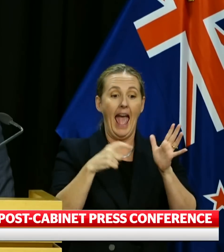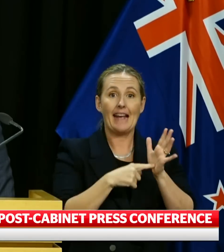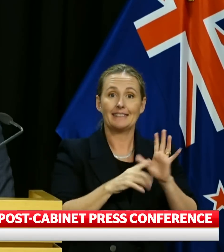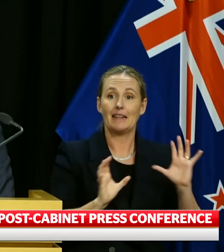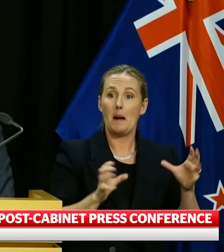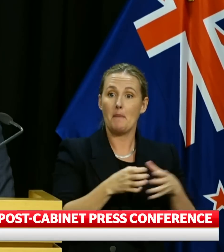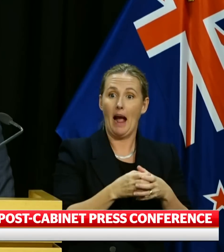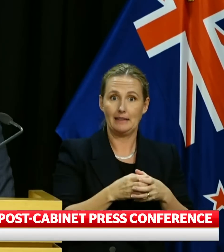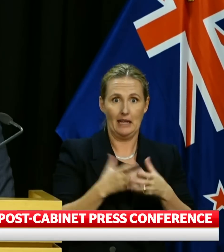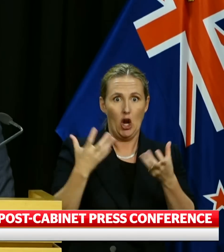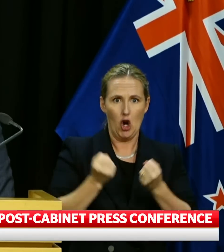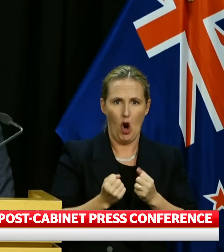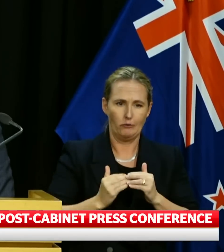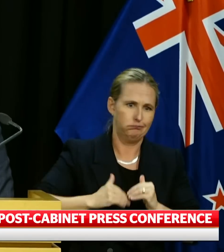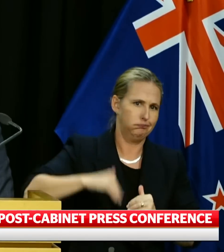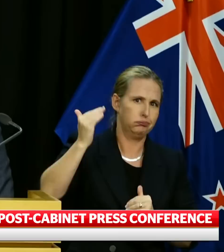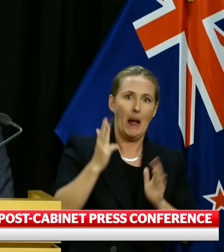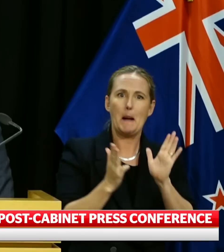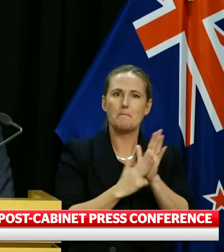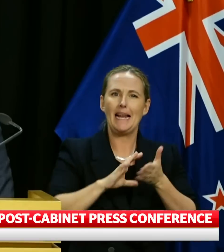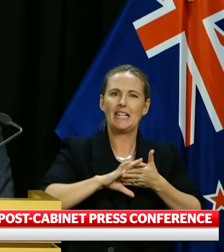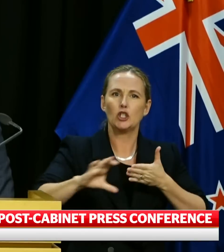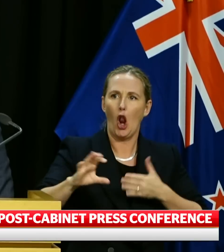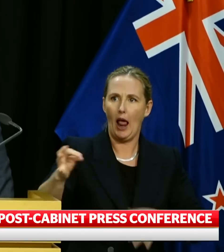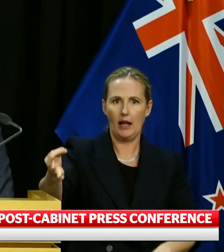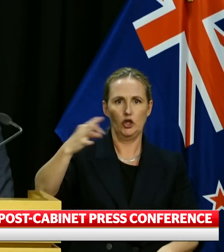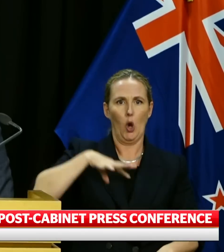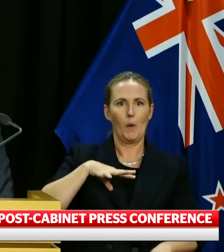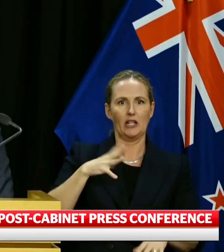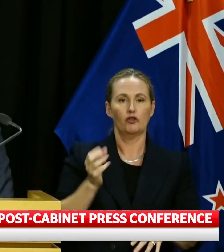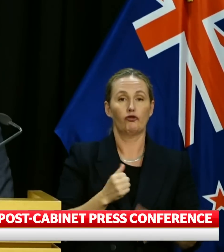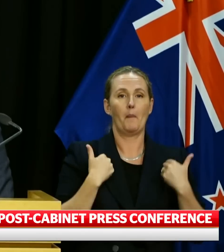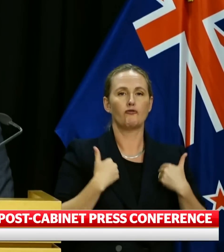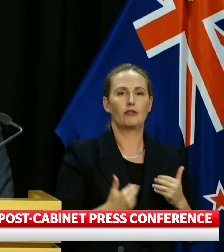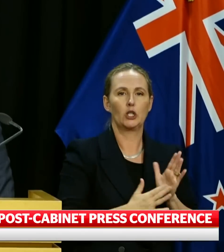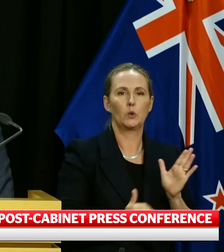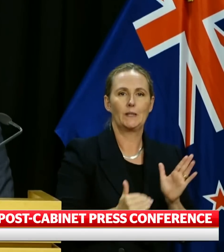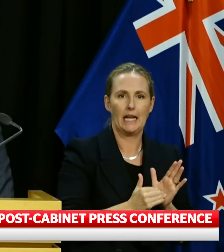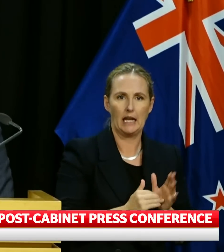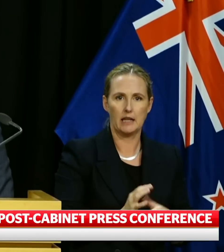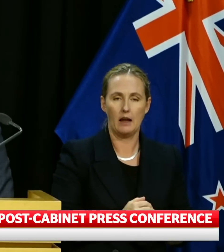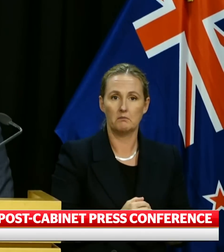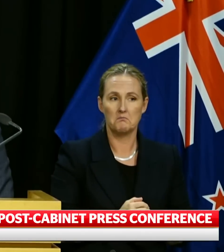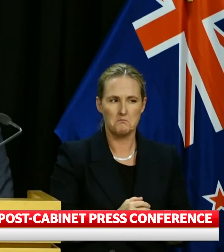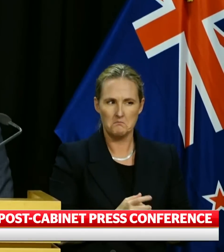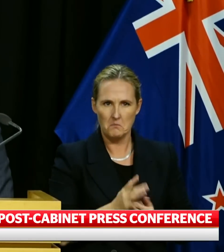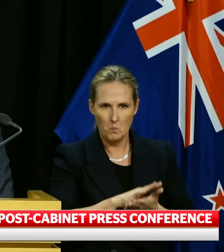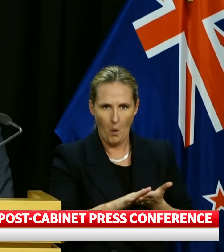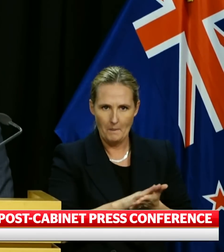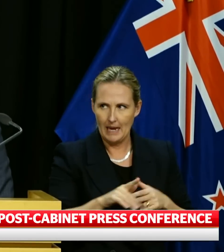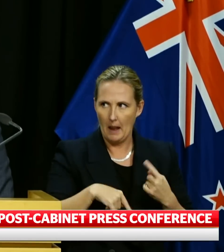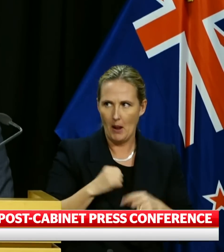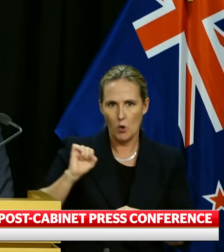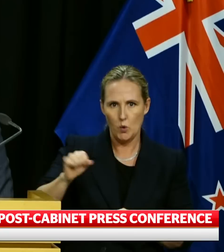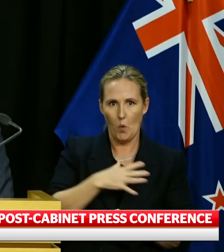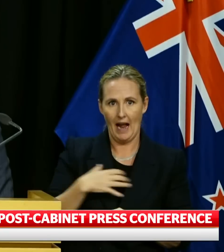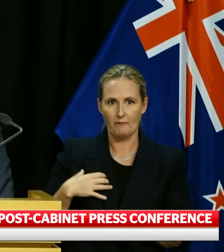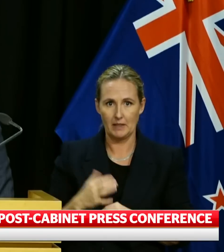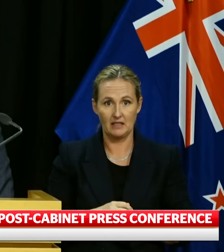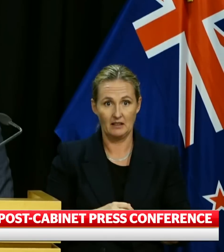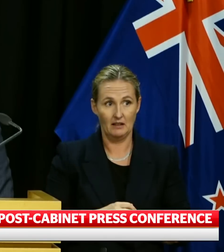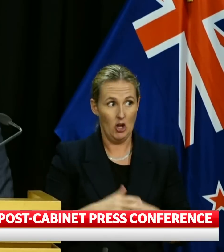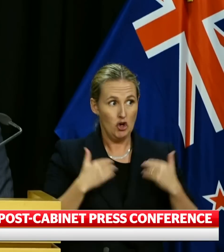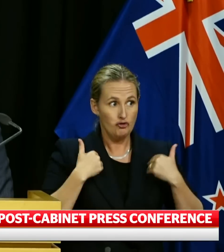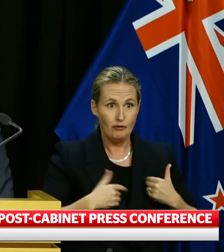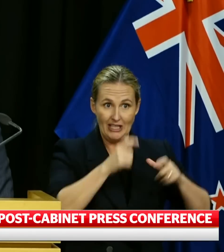of quite wealthy New Zealanders. What do you think it says about your government and maybe the ACT Party as well, that the richest New Zealanders are